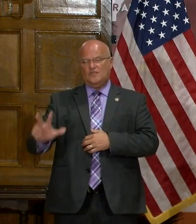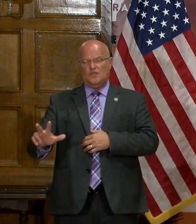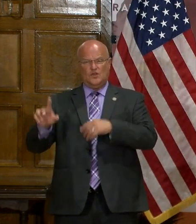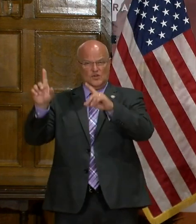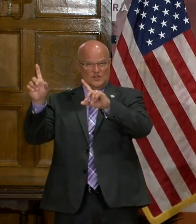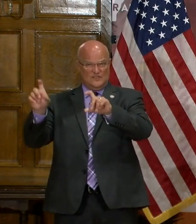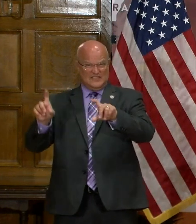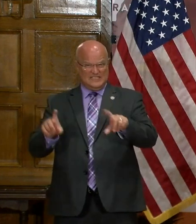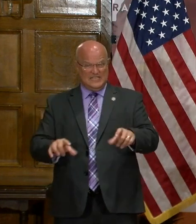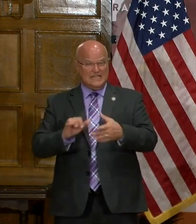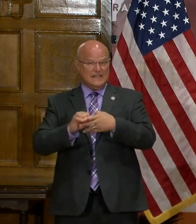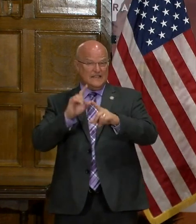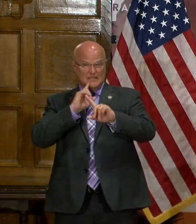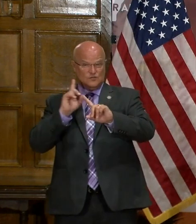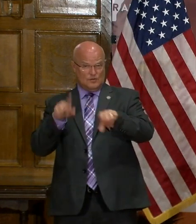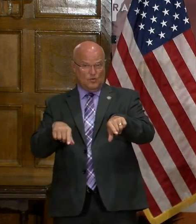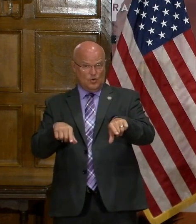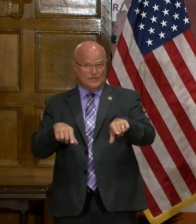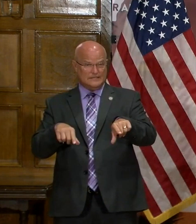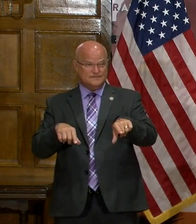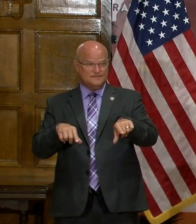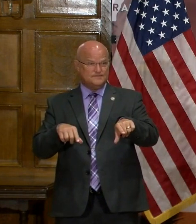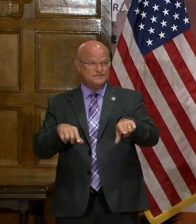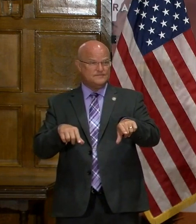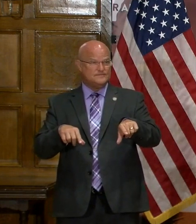testing that is reported.